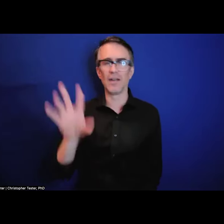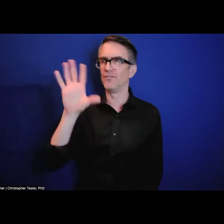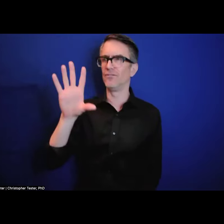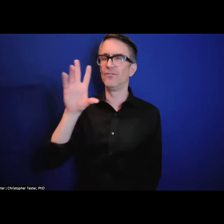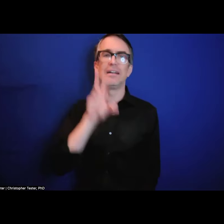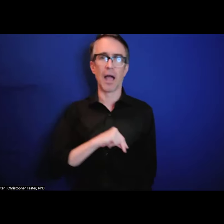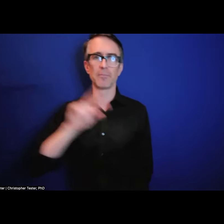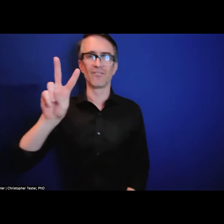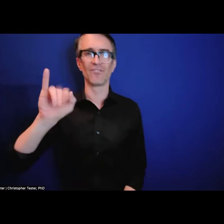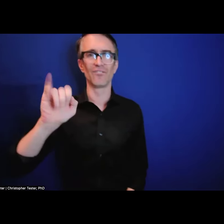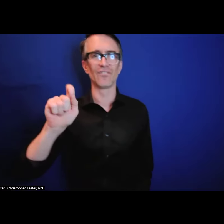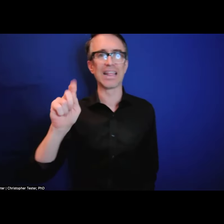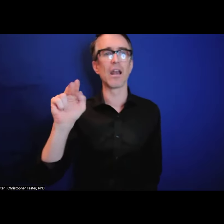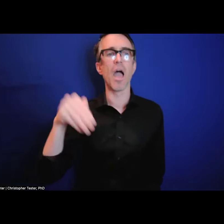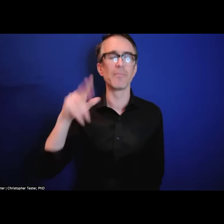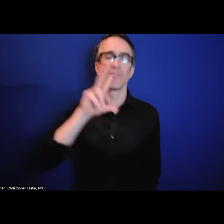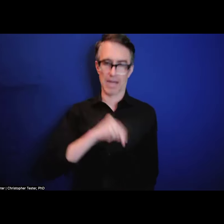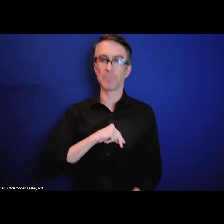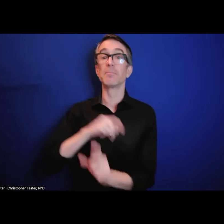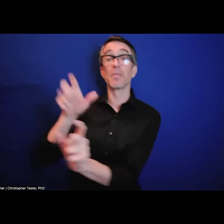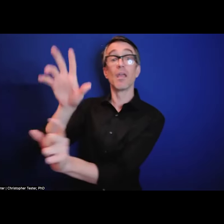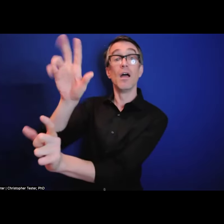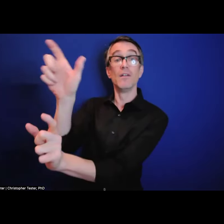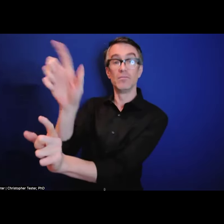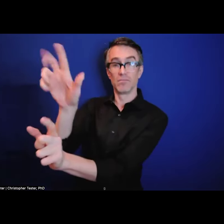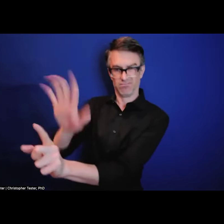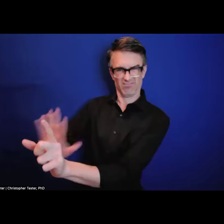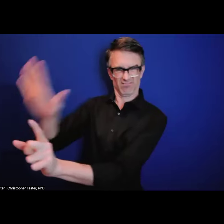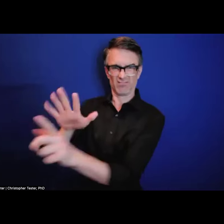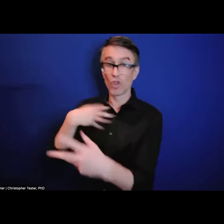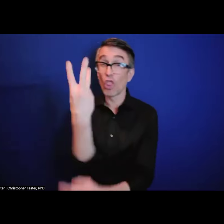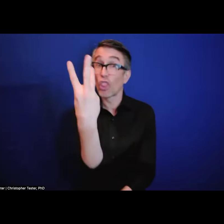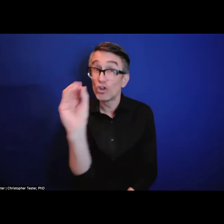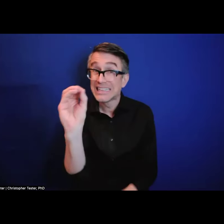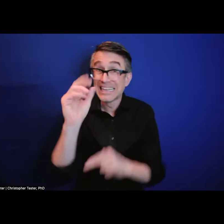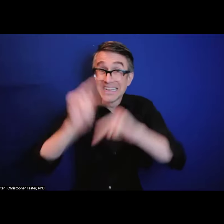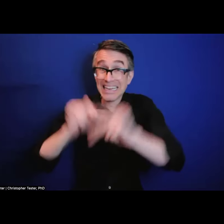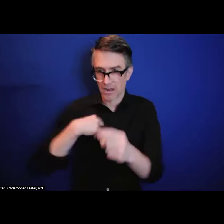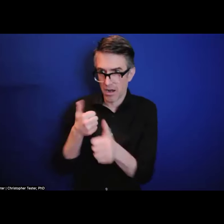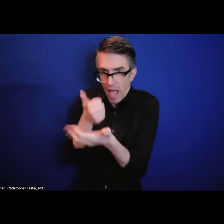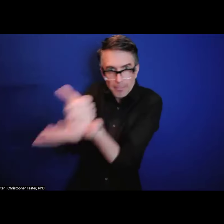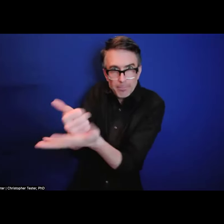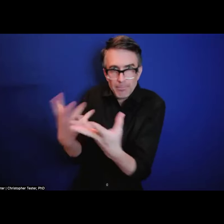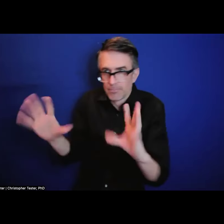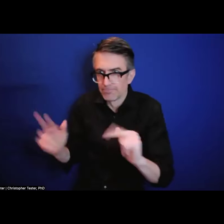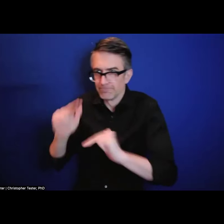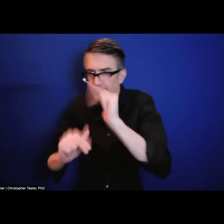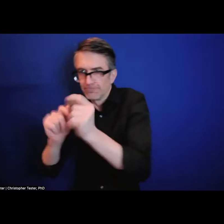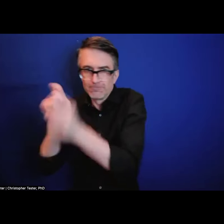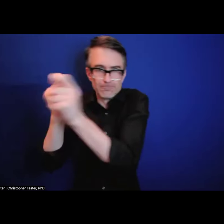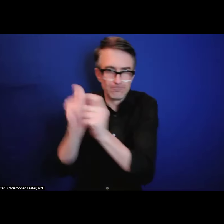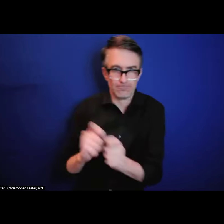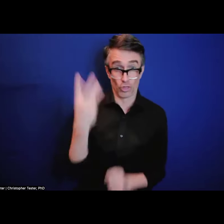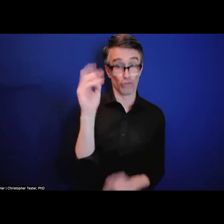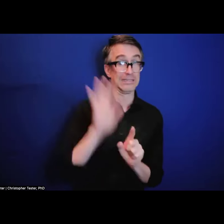renovation and or construction of rural commune health stations. So that's just one example. The bank has also